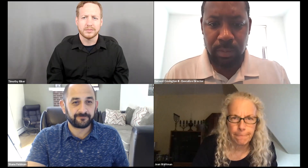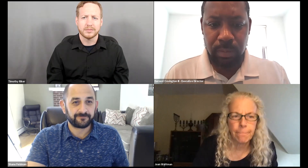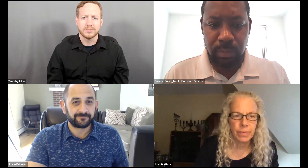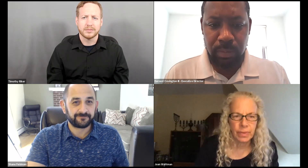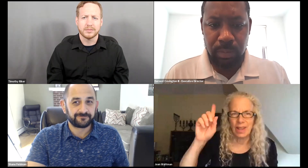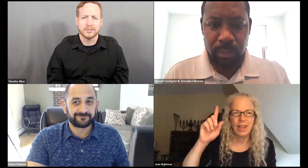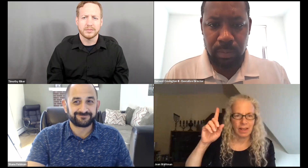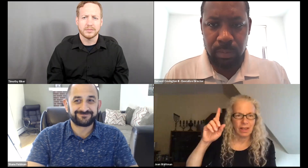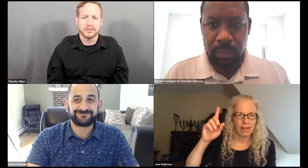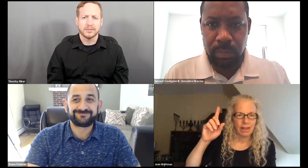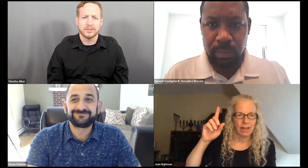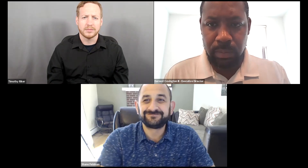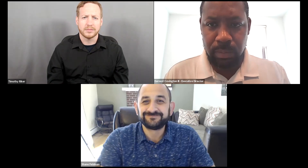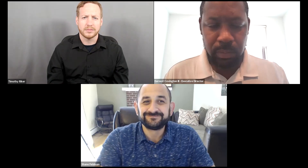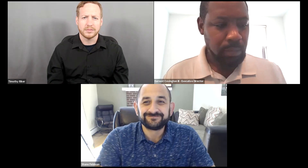moment.